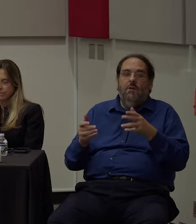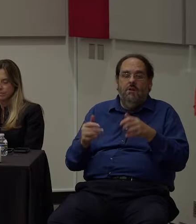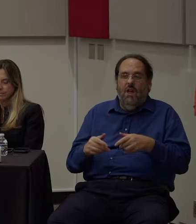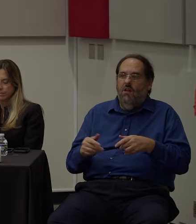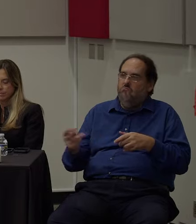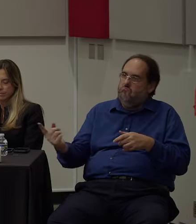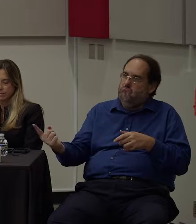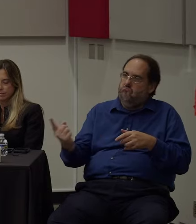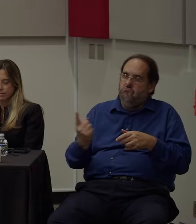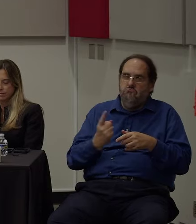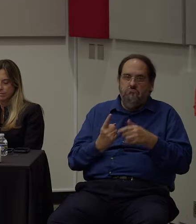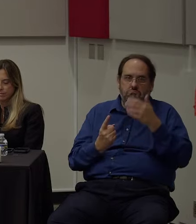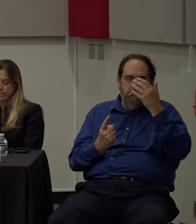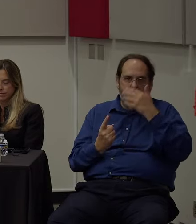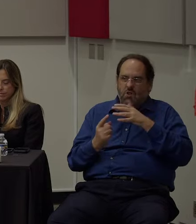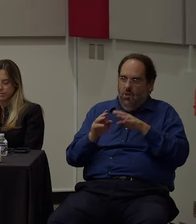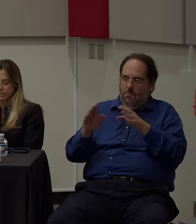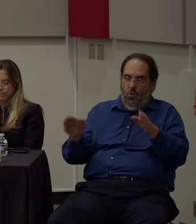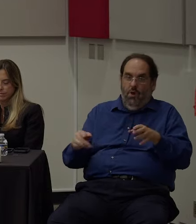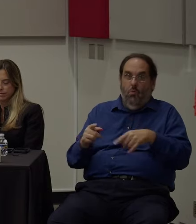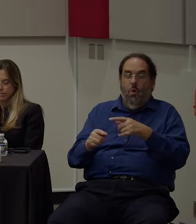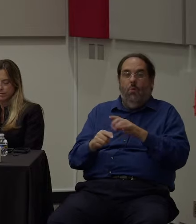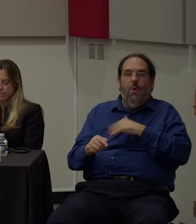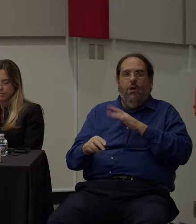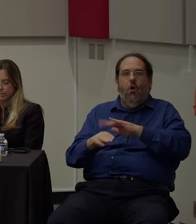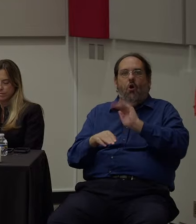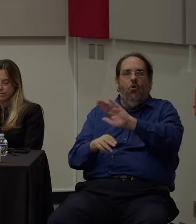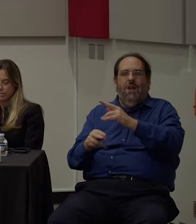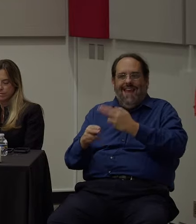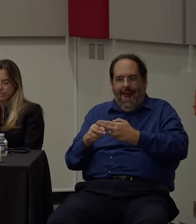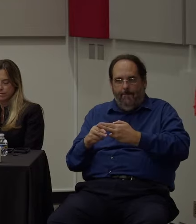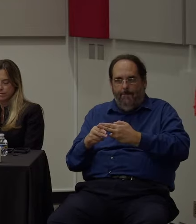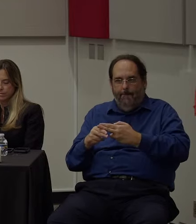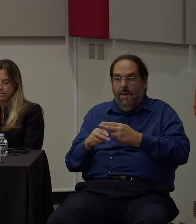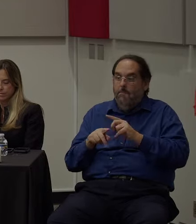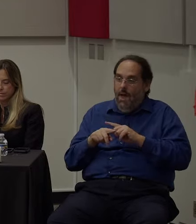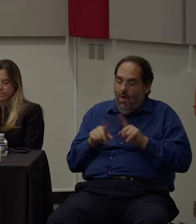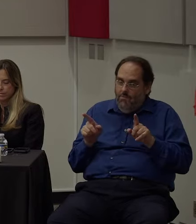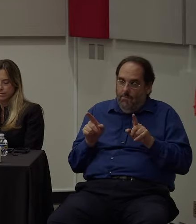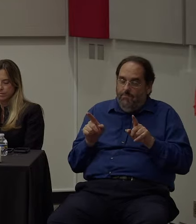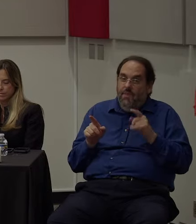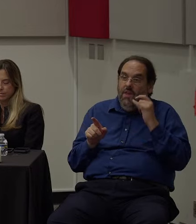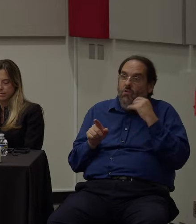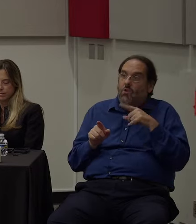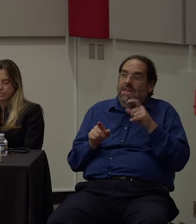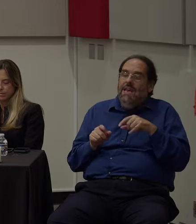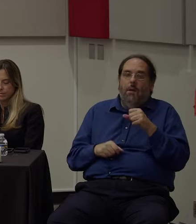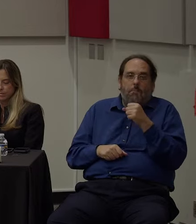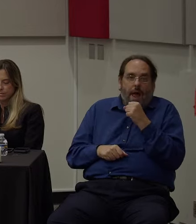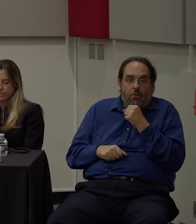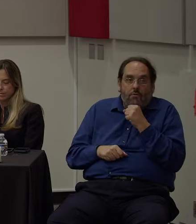start making your way towards the podium once your name is called. However, if you need a microphone brought to